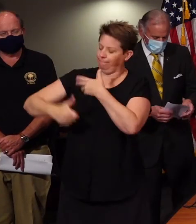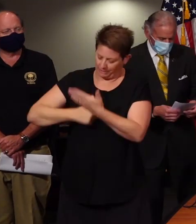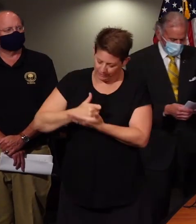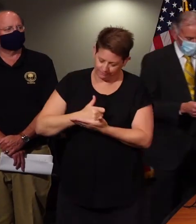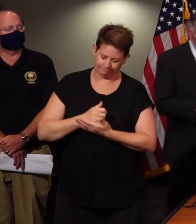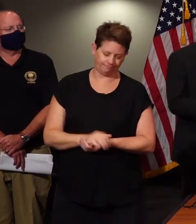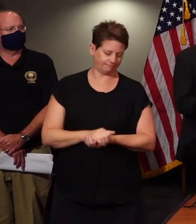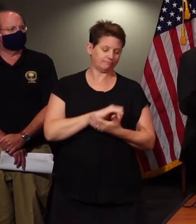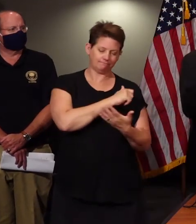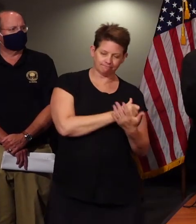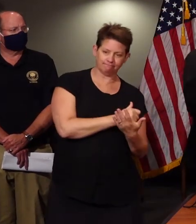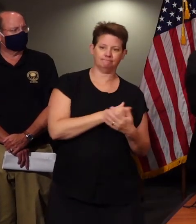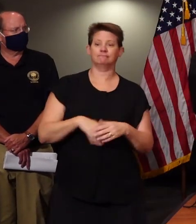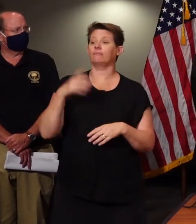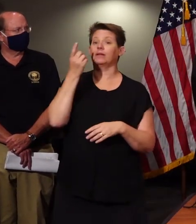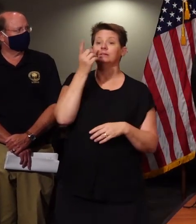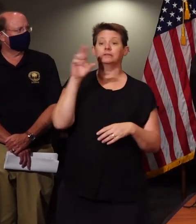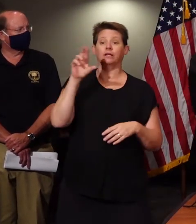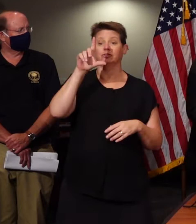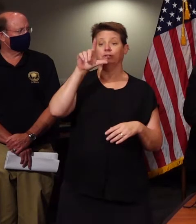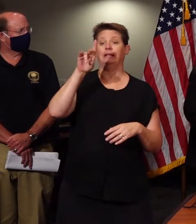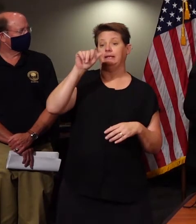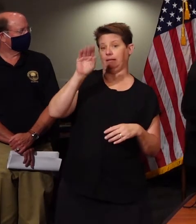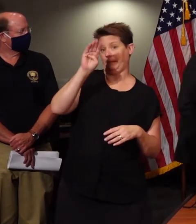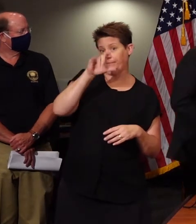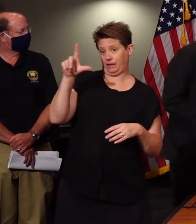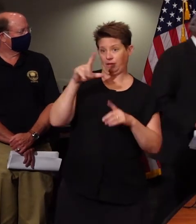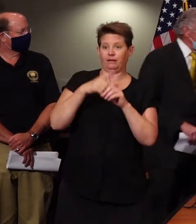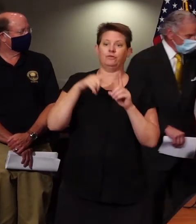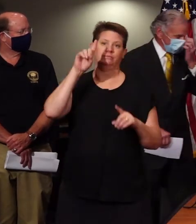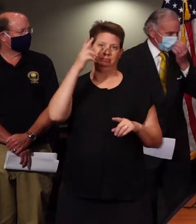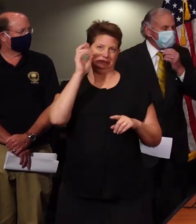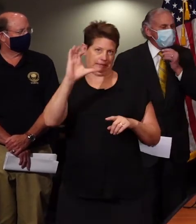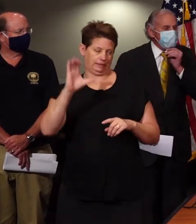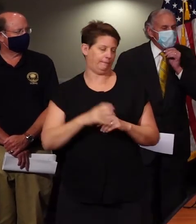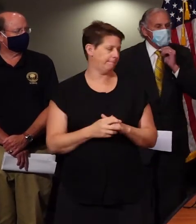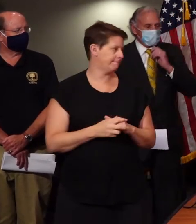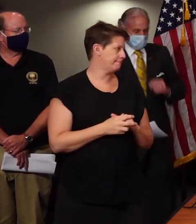Amen. And Dr. Linda Bell, DHEC, please, ma'am.